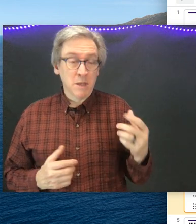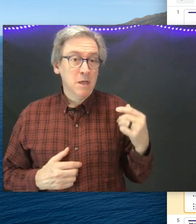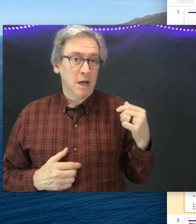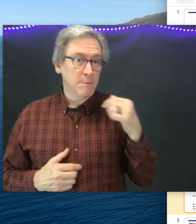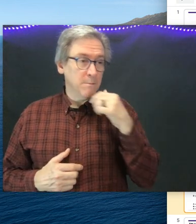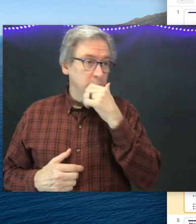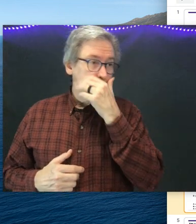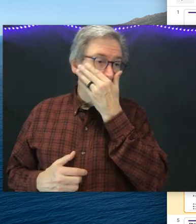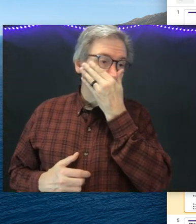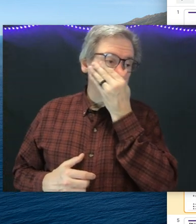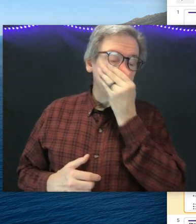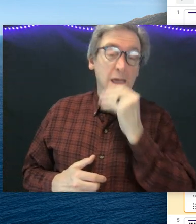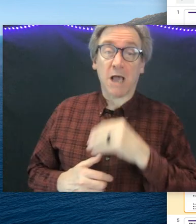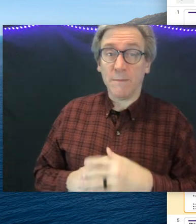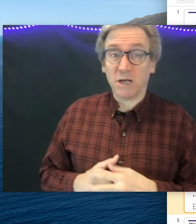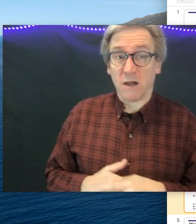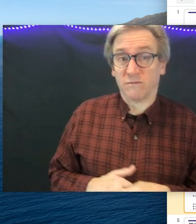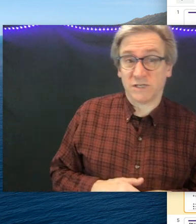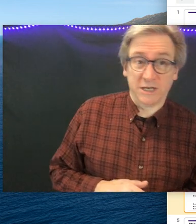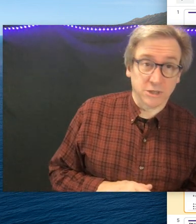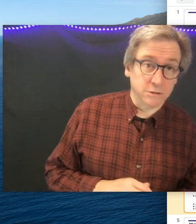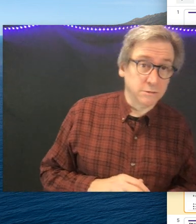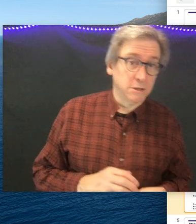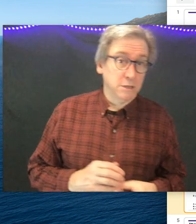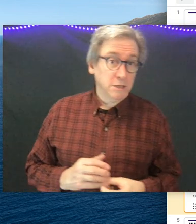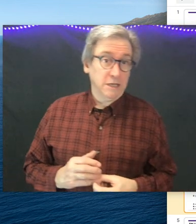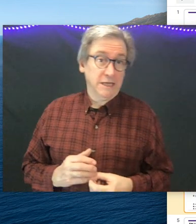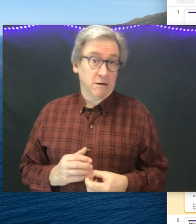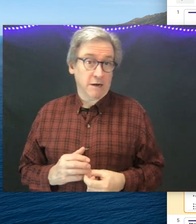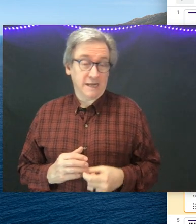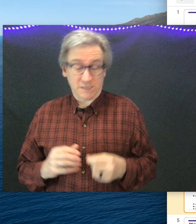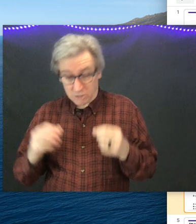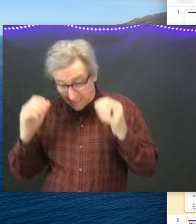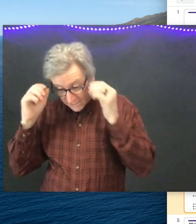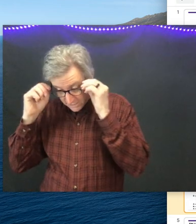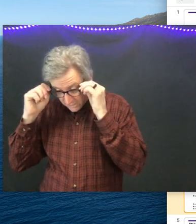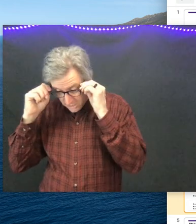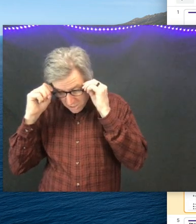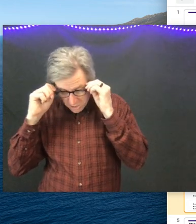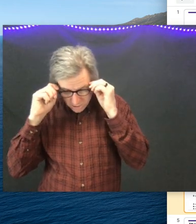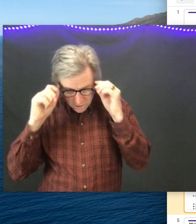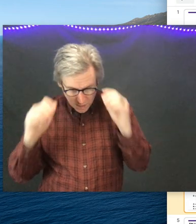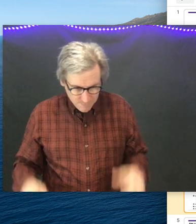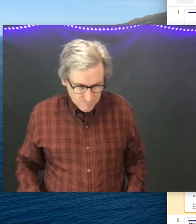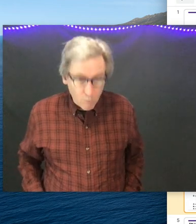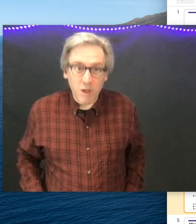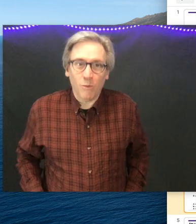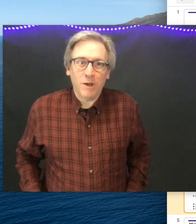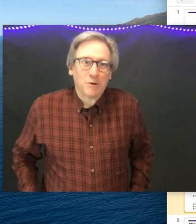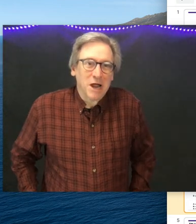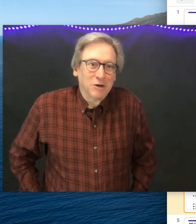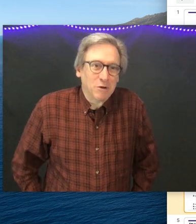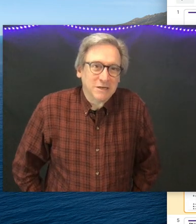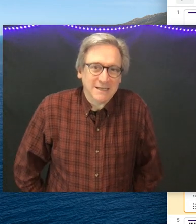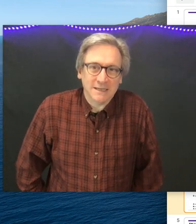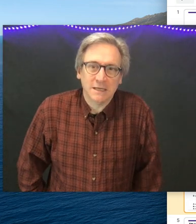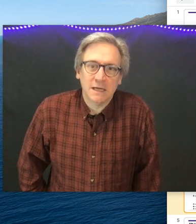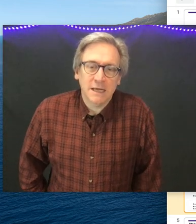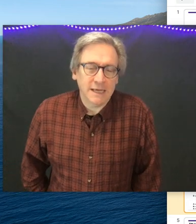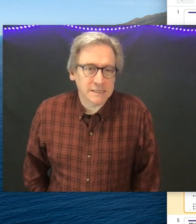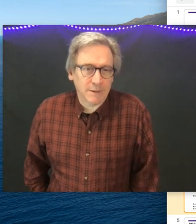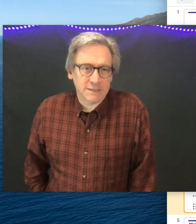think? A common conversation in our ASL classes, when we're not in